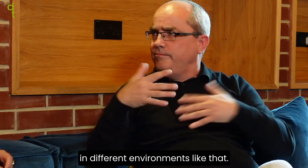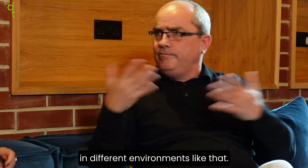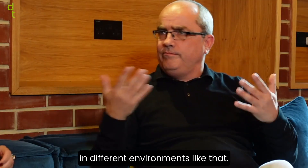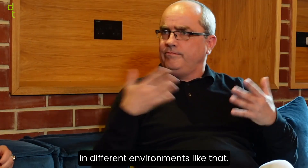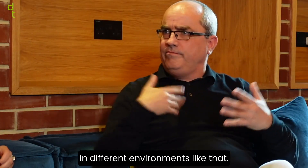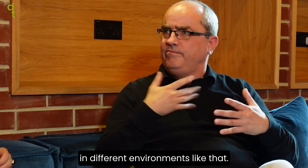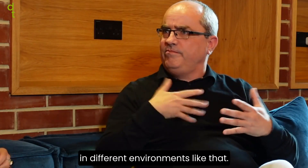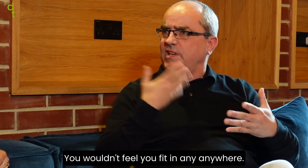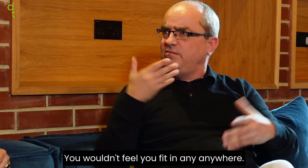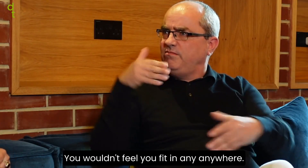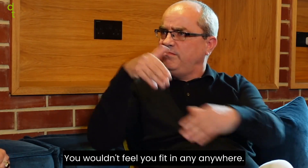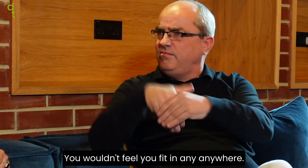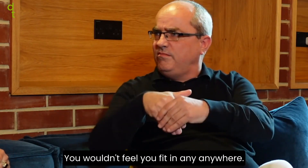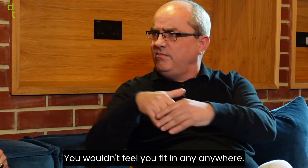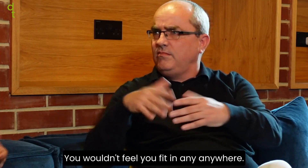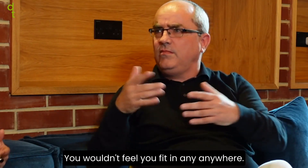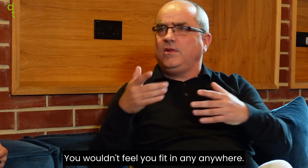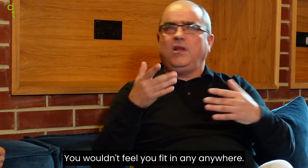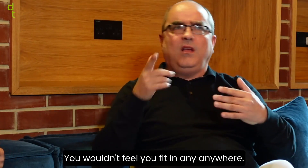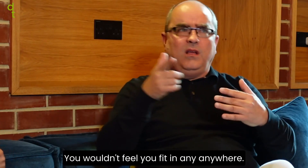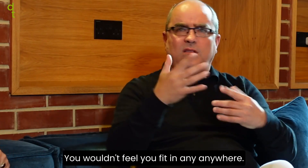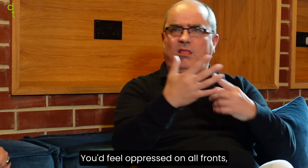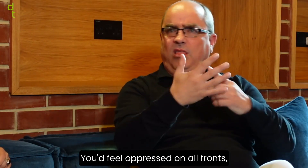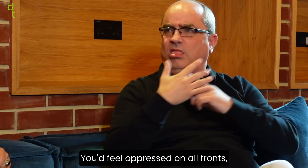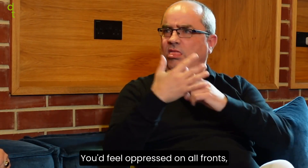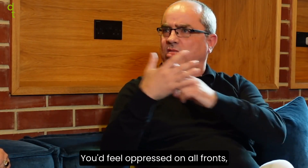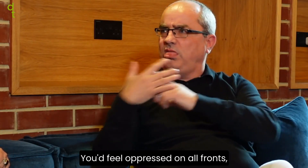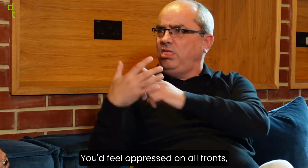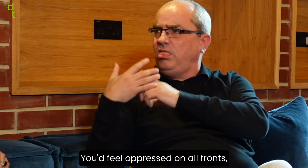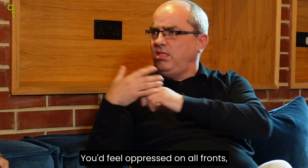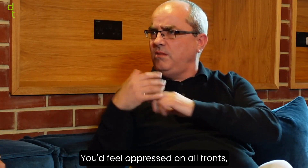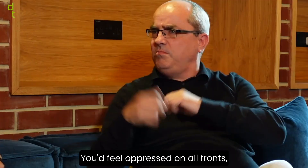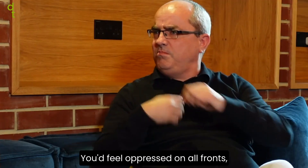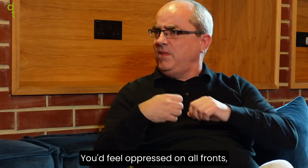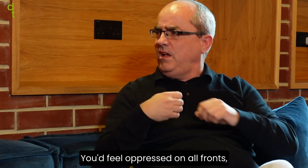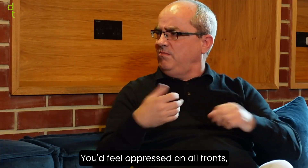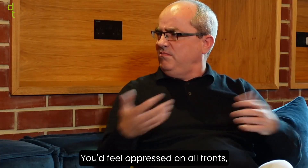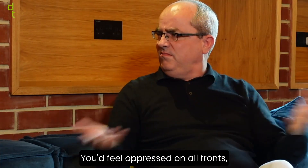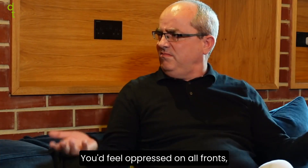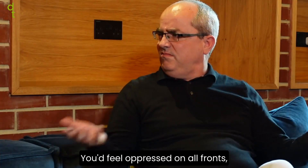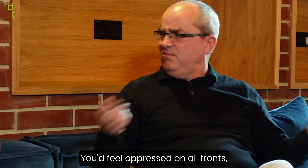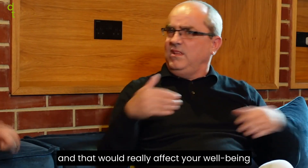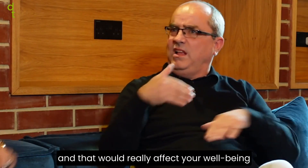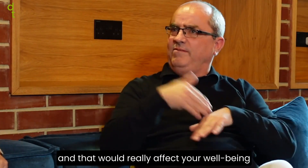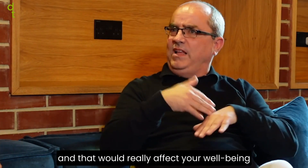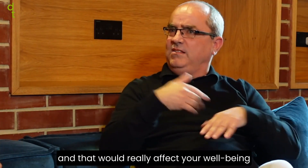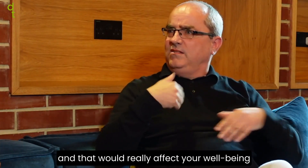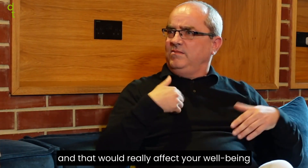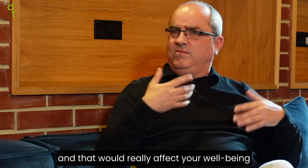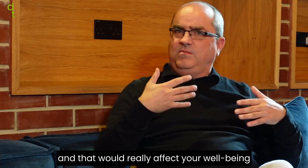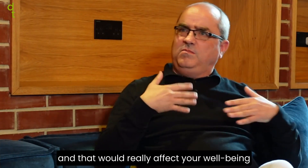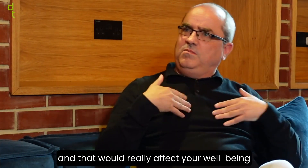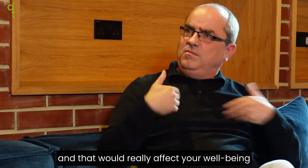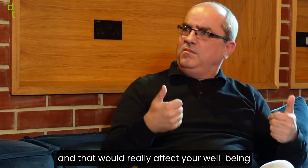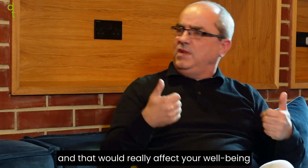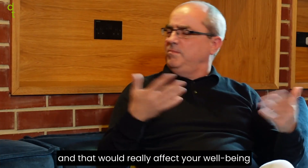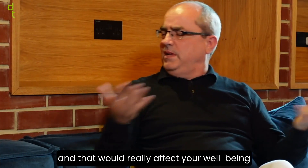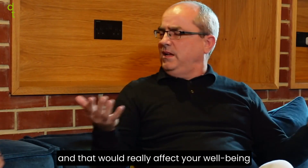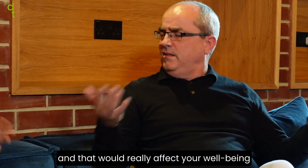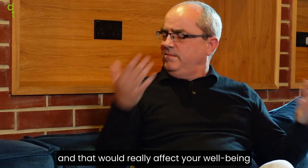that, you wouldn't feel you fit in anywhere. You'd feel oppressed on all fronts, and that would really affect your